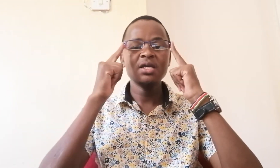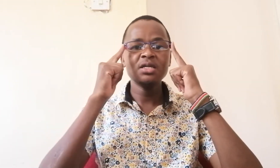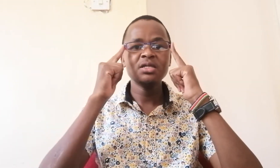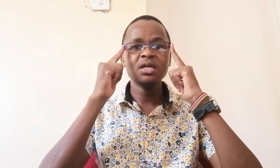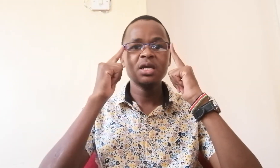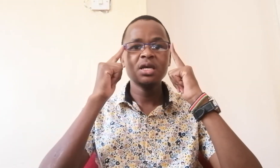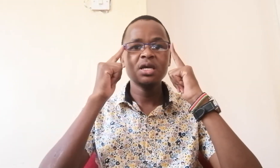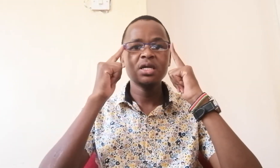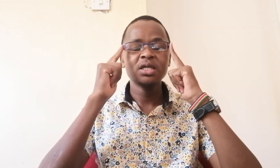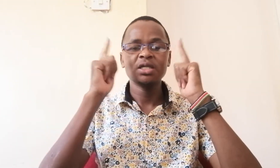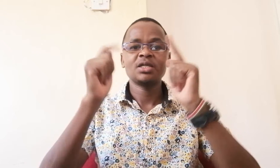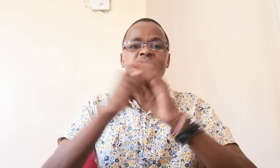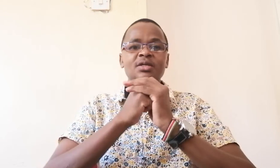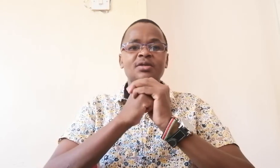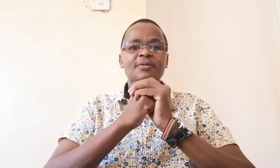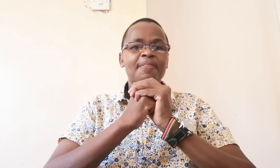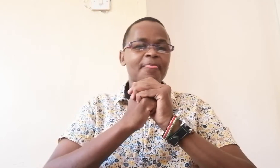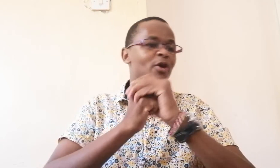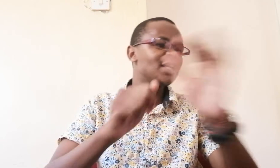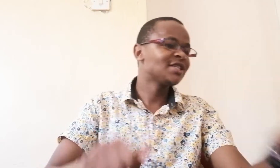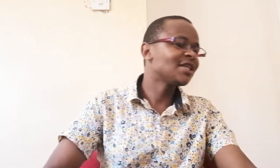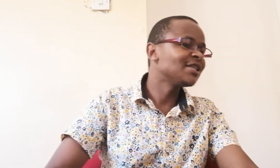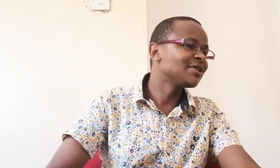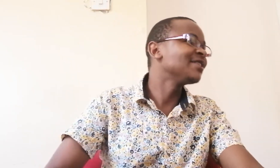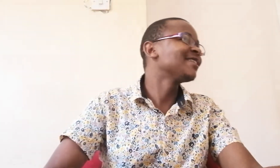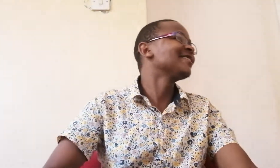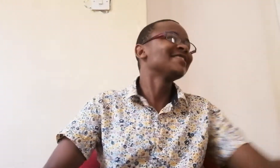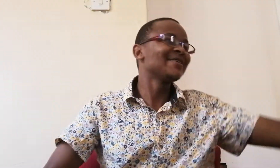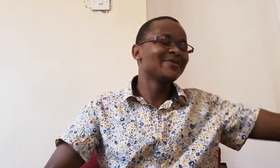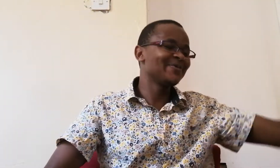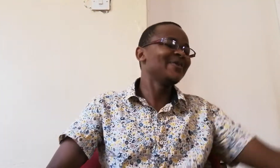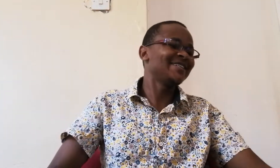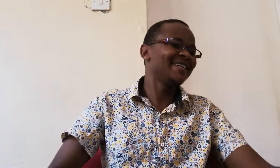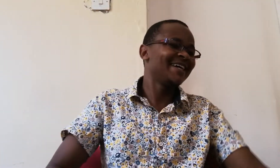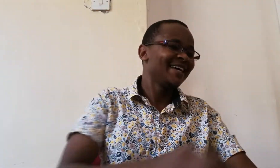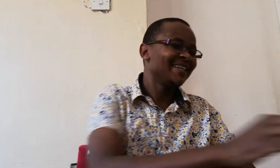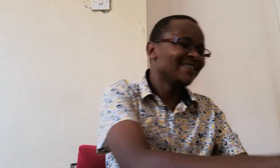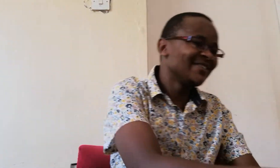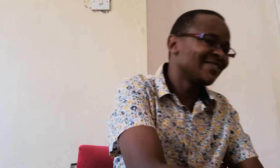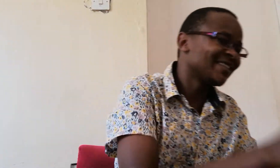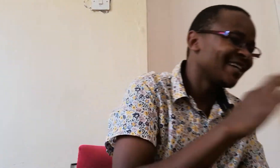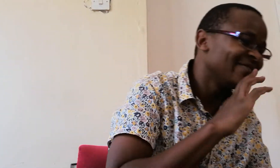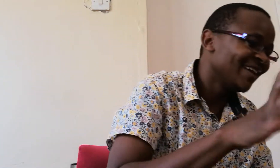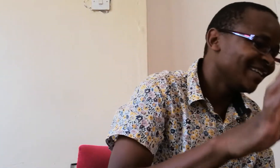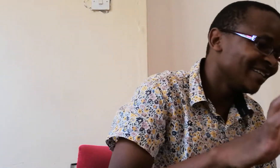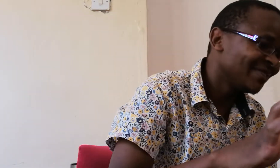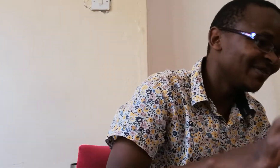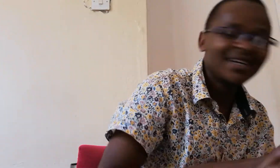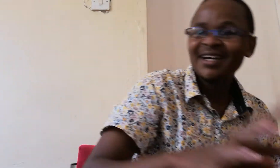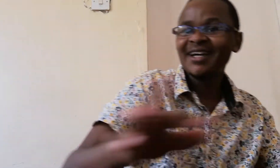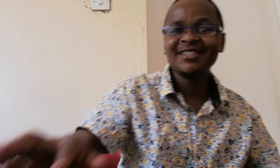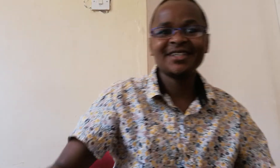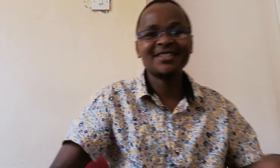rationalize. When I start sit down for what and just want to stand in my leader to I